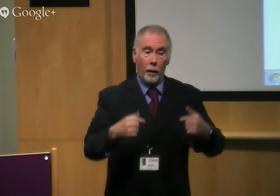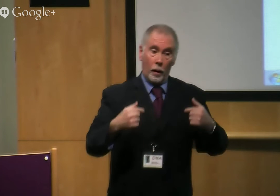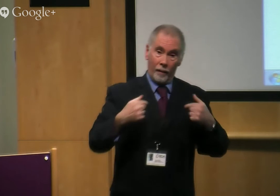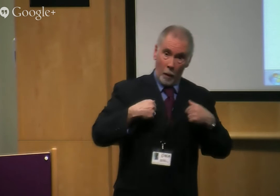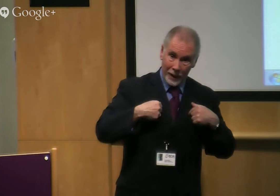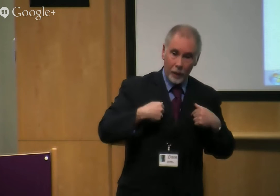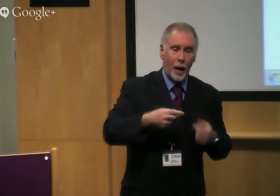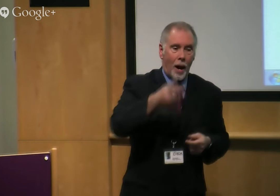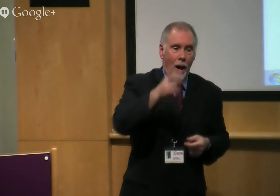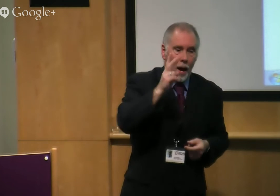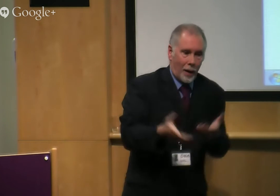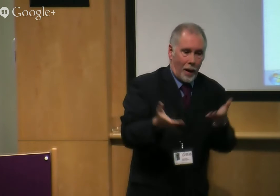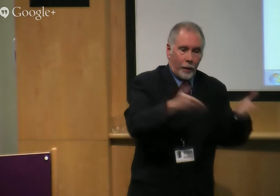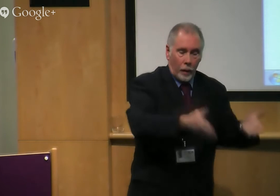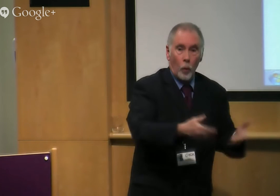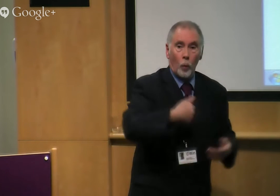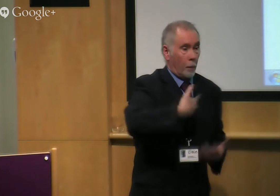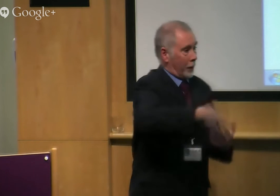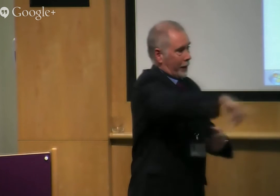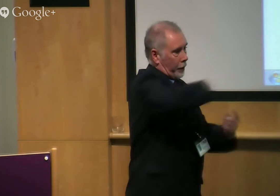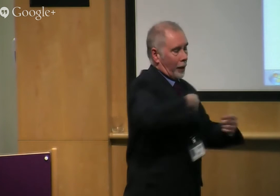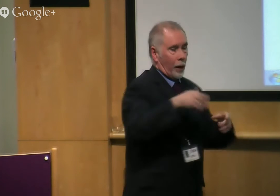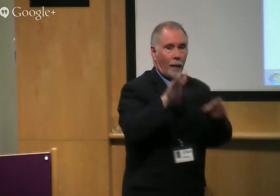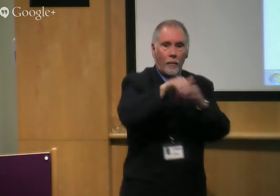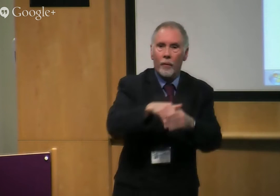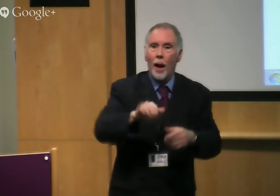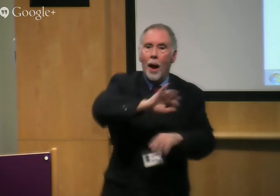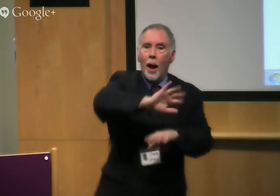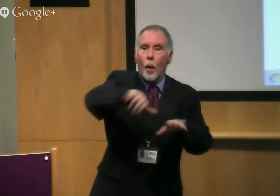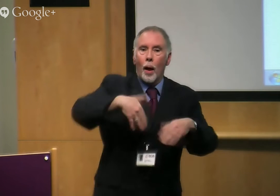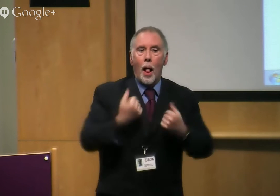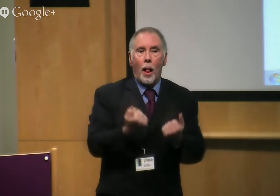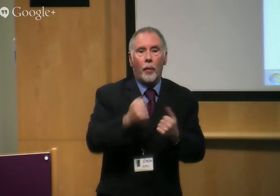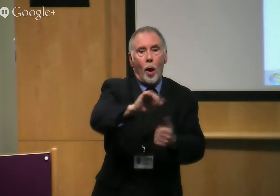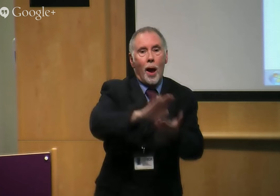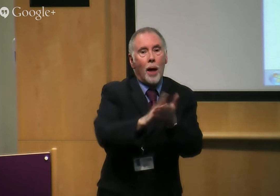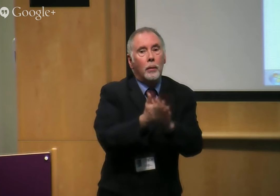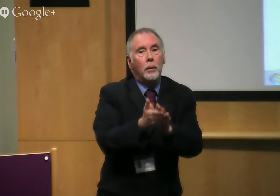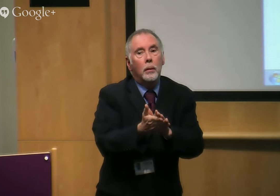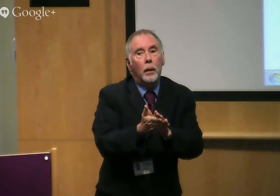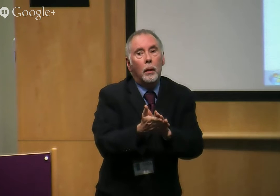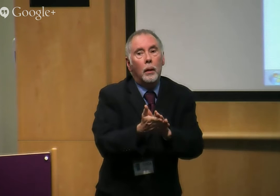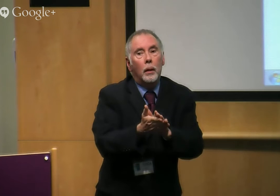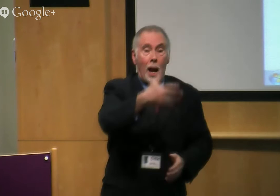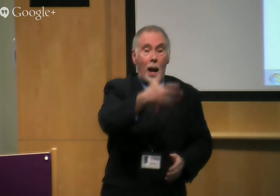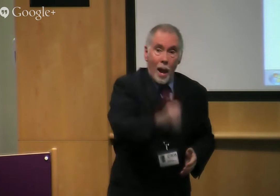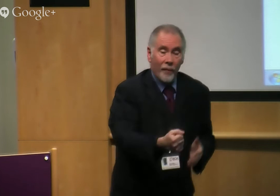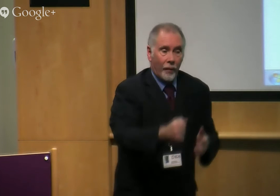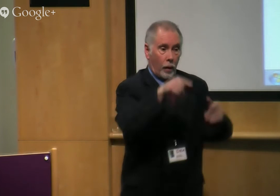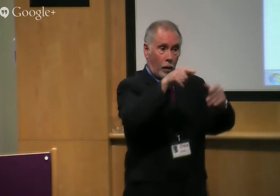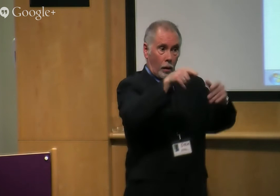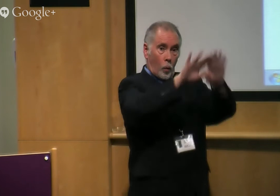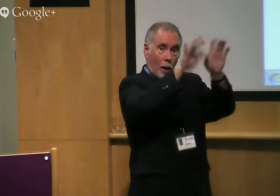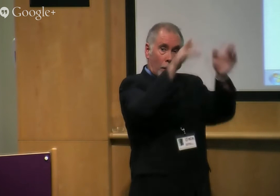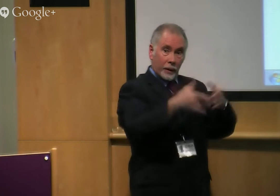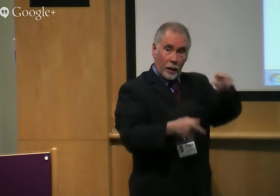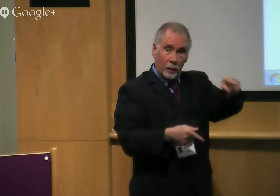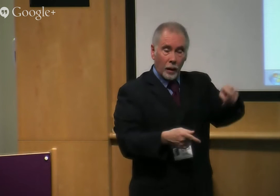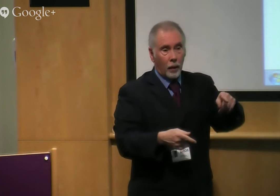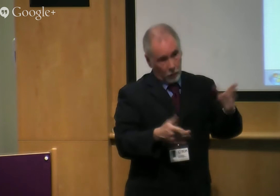husband. Now, for me, again, this comes back to what I was talking about before, about having your support. Now, we've been